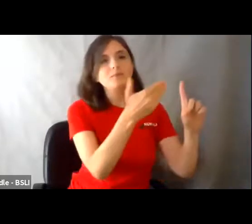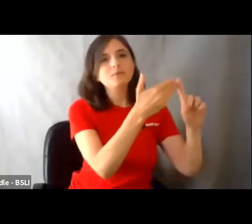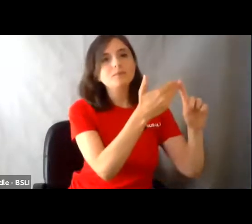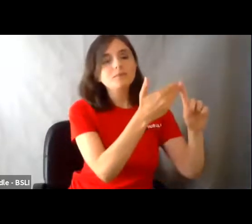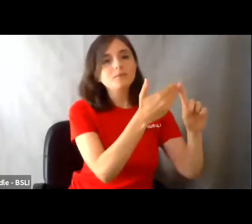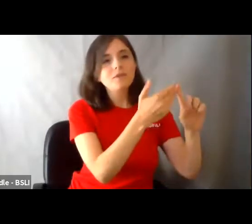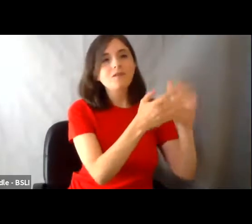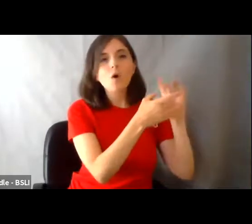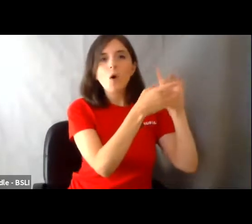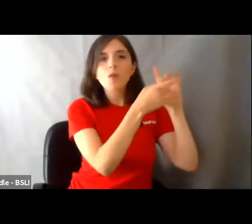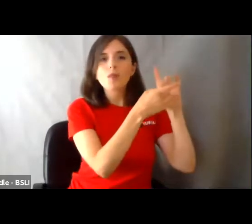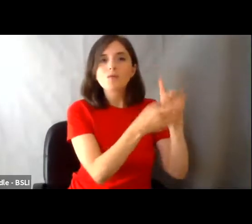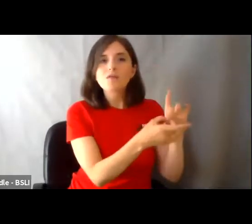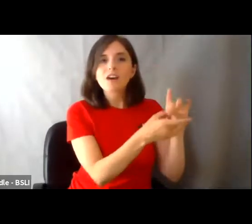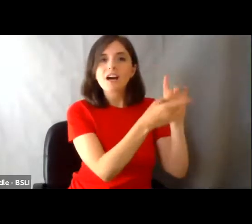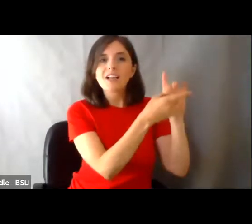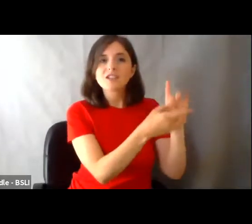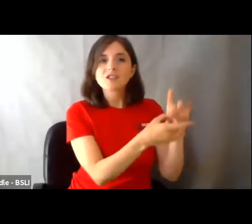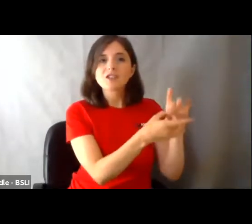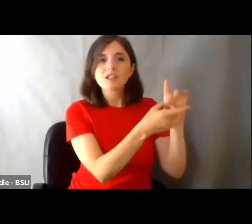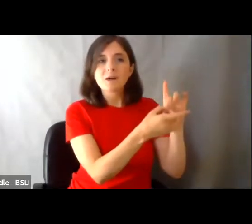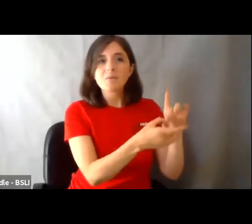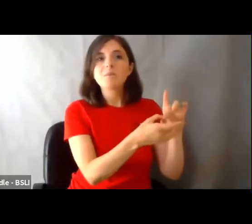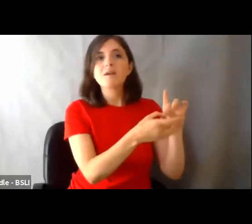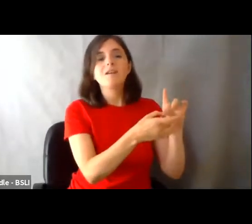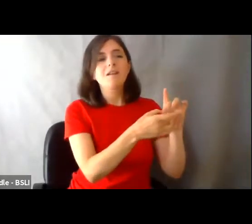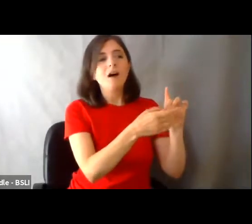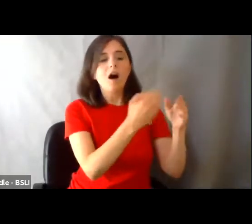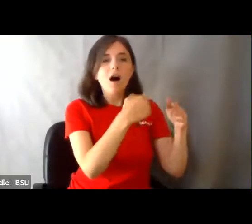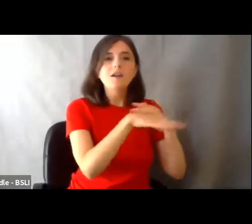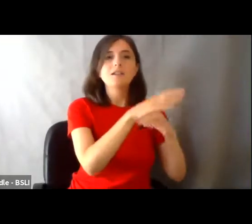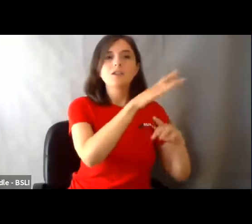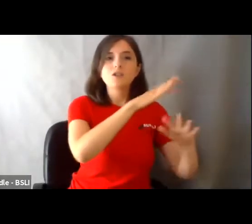of relationships that we would be seeking to build under socialism.